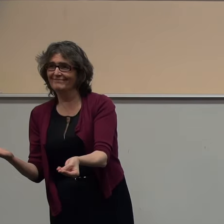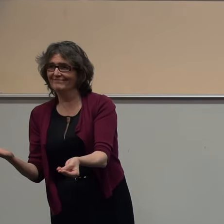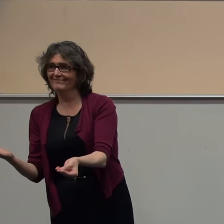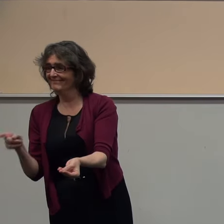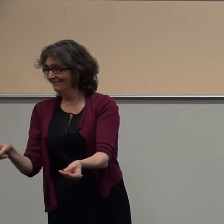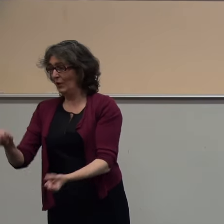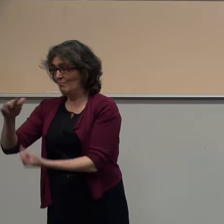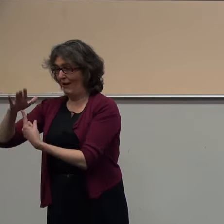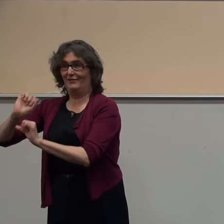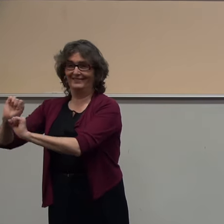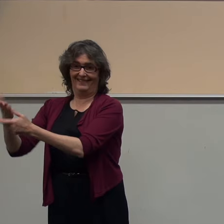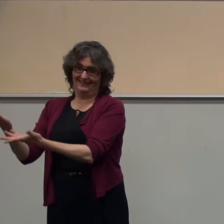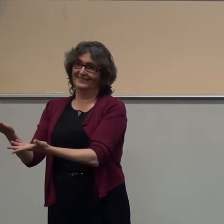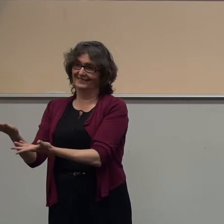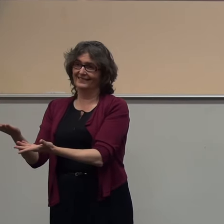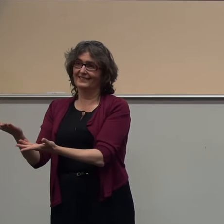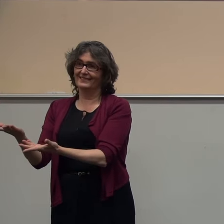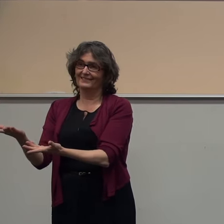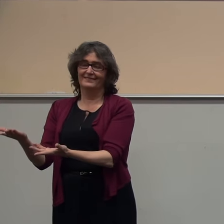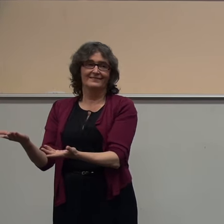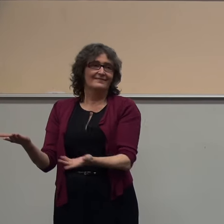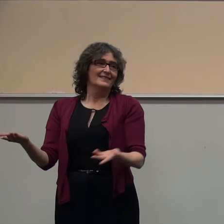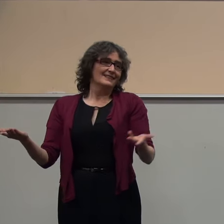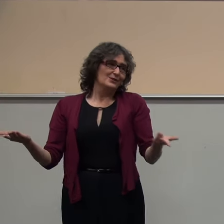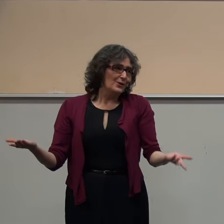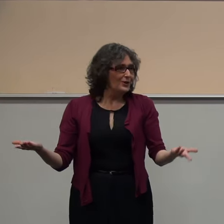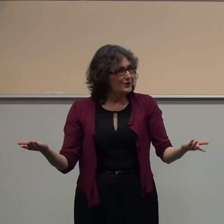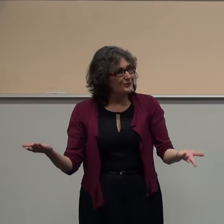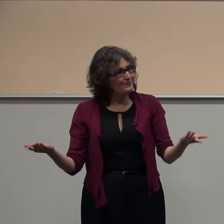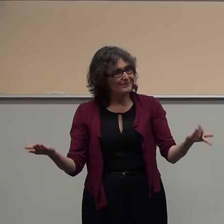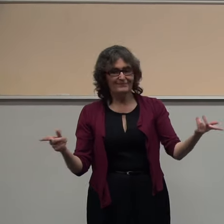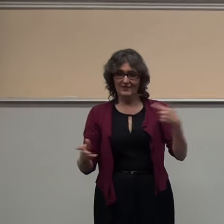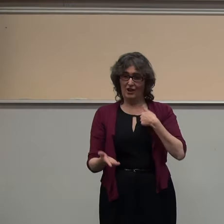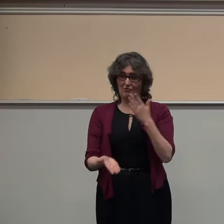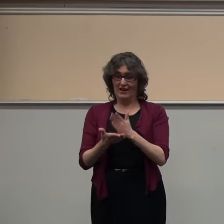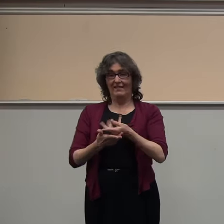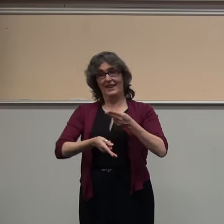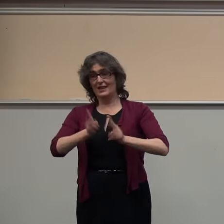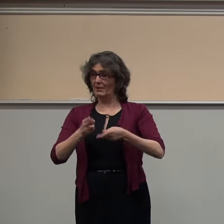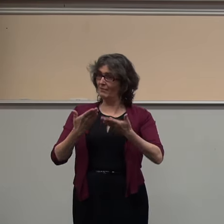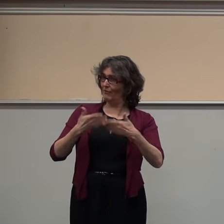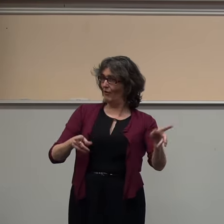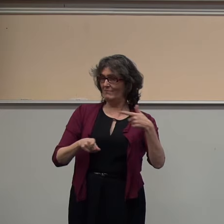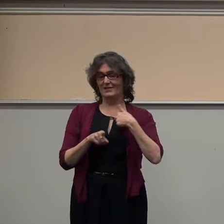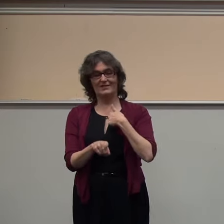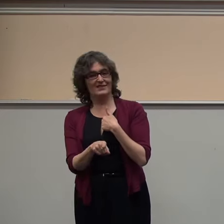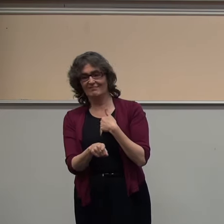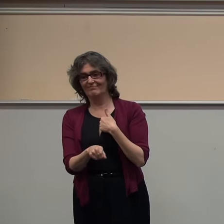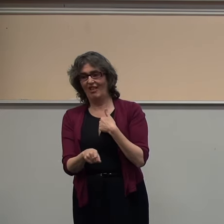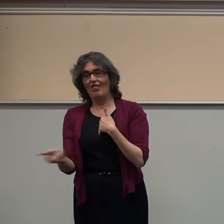So yeah, all that is happening, but it's not valued at all. And a lot of theatre companies